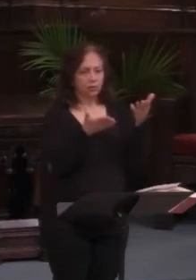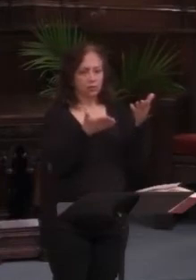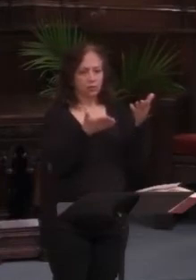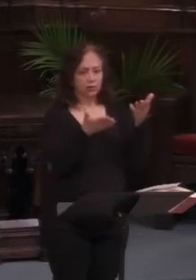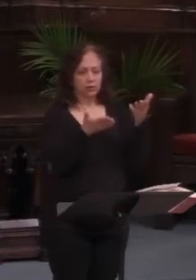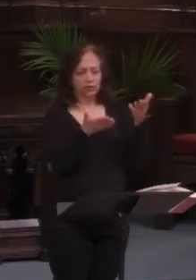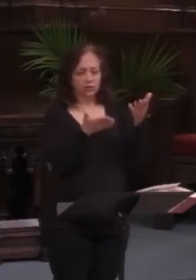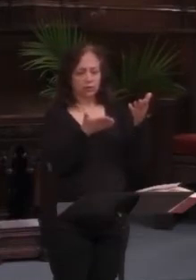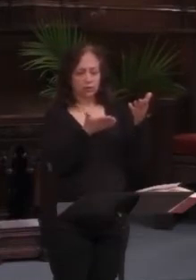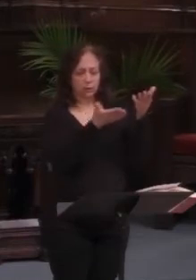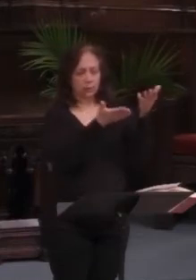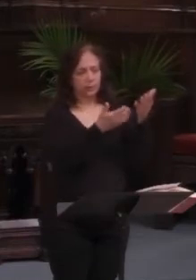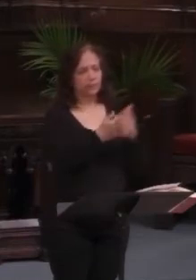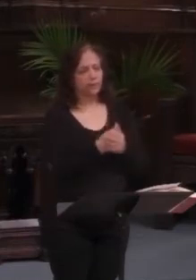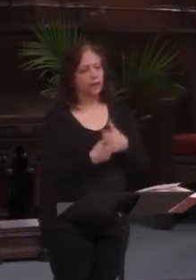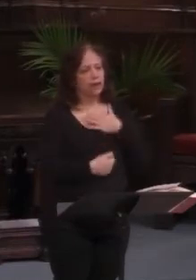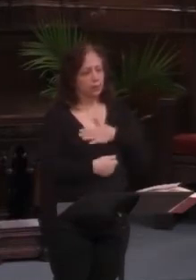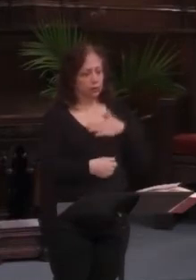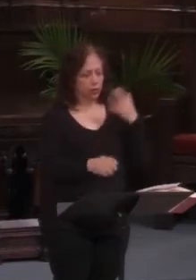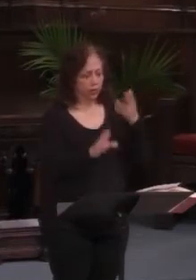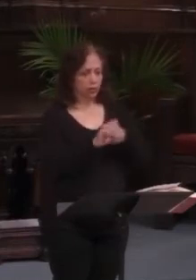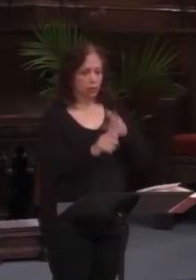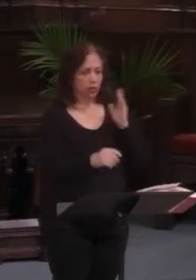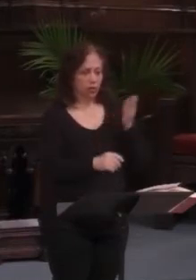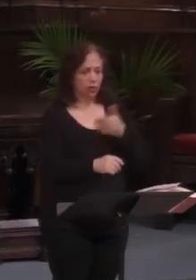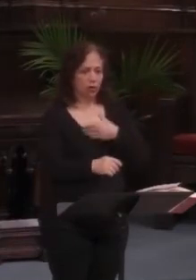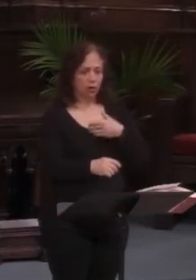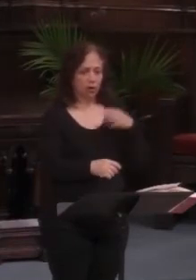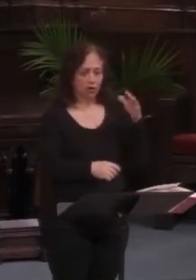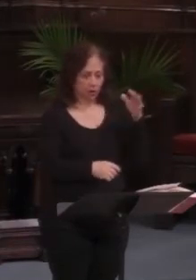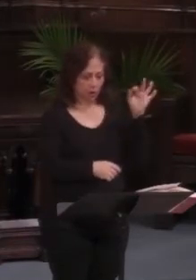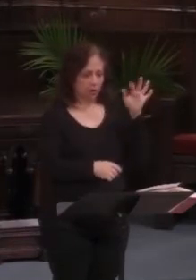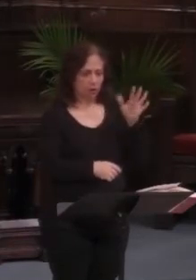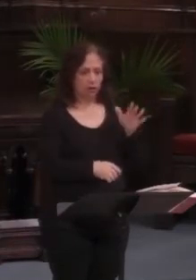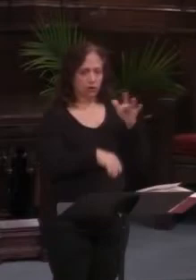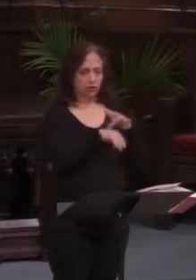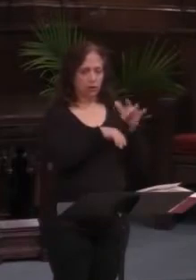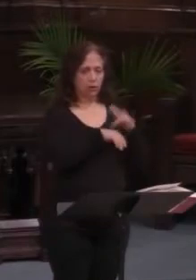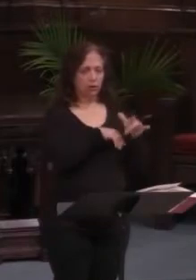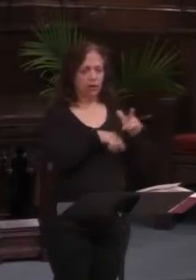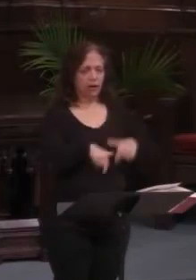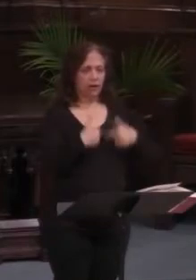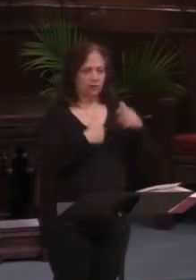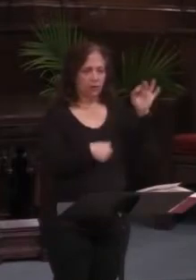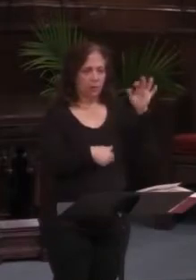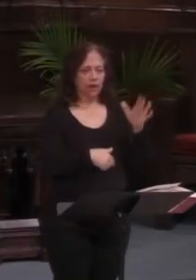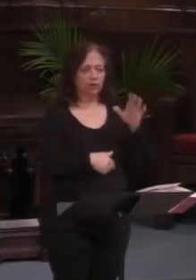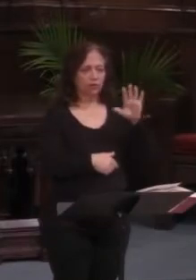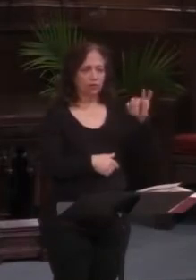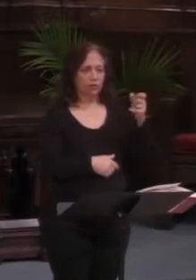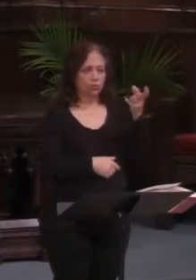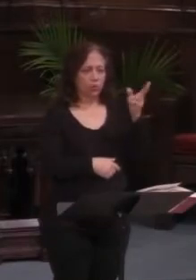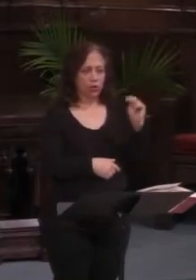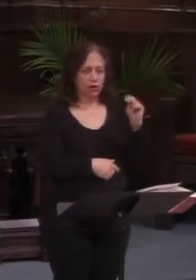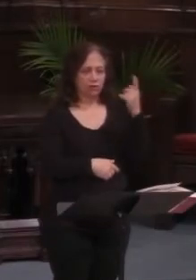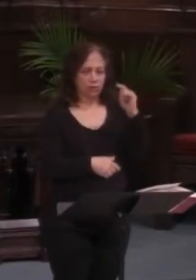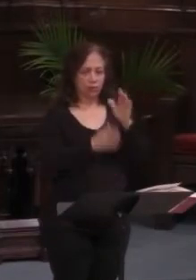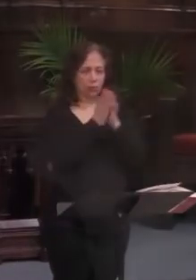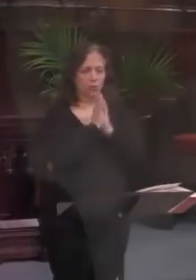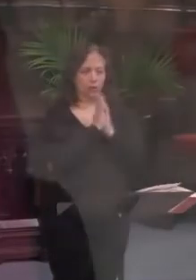up. Please join our minister for early life, Pastor Jordan, for the prayers of the people.